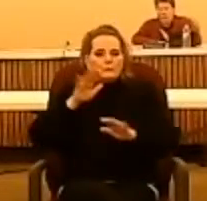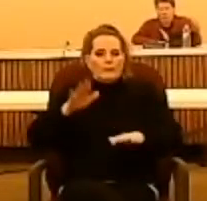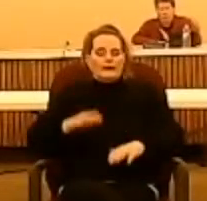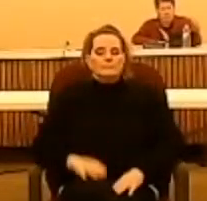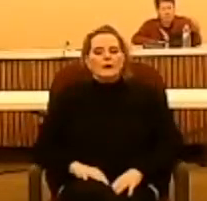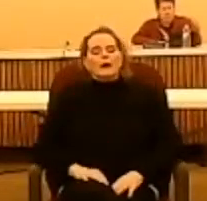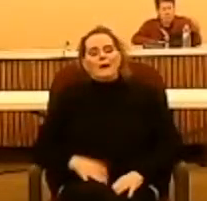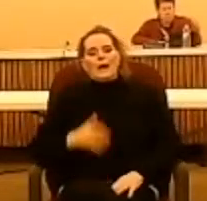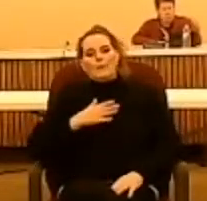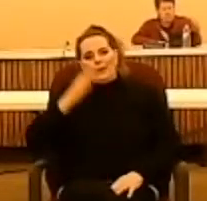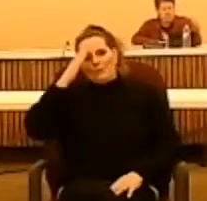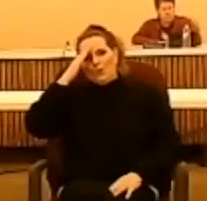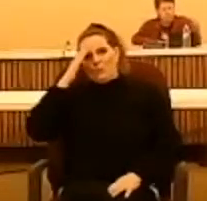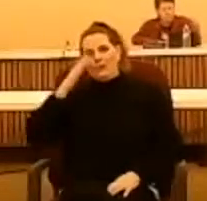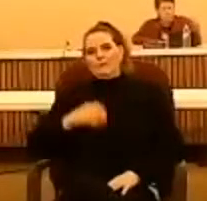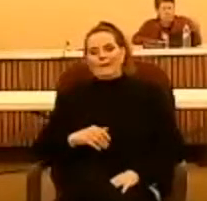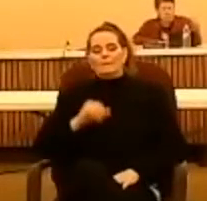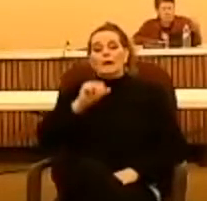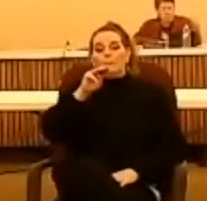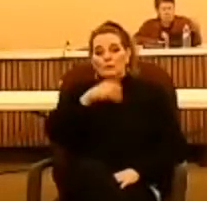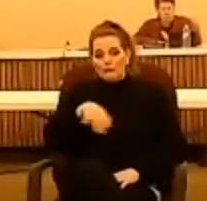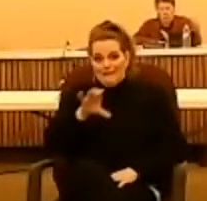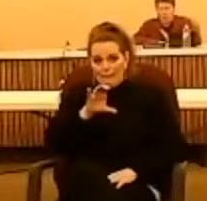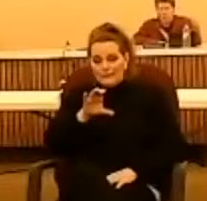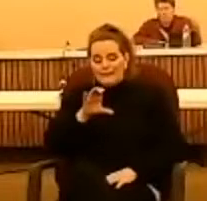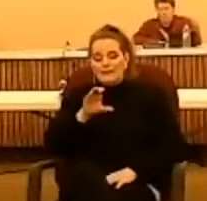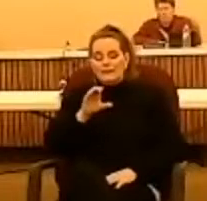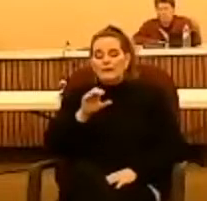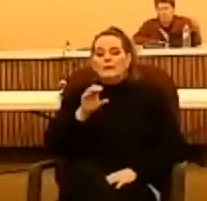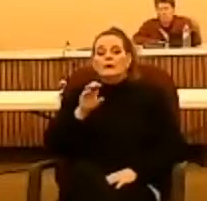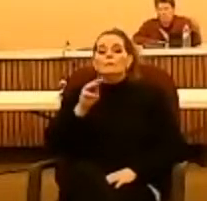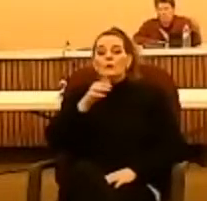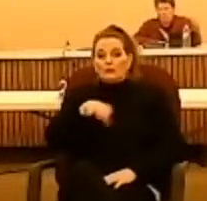the county, even though we'll do the